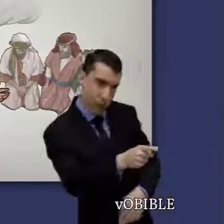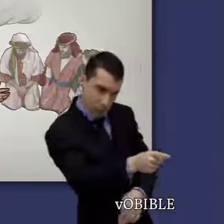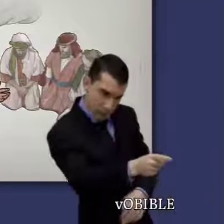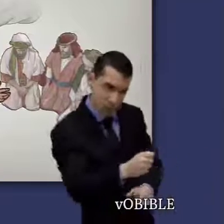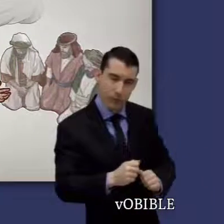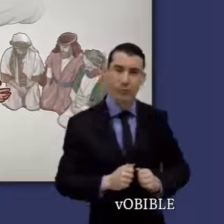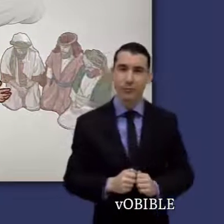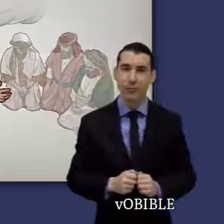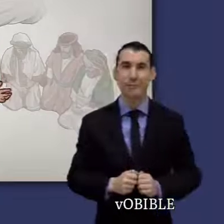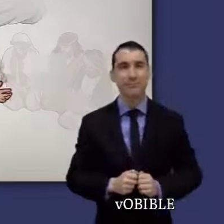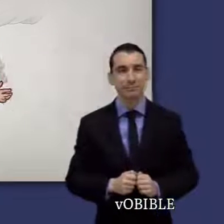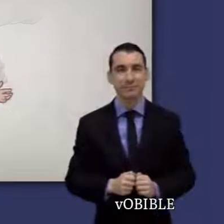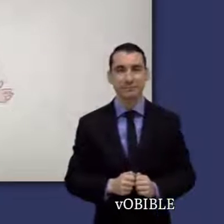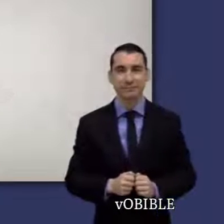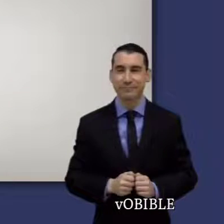in their behalf.